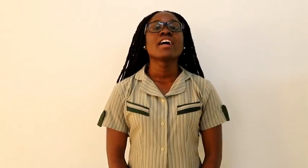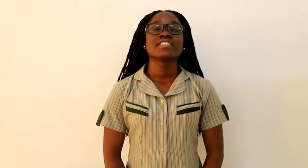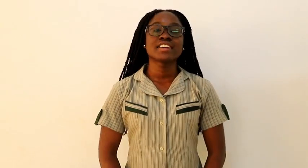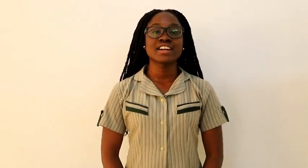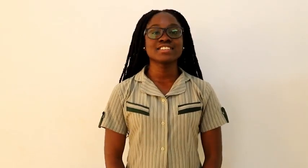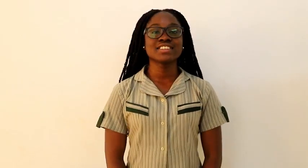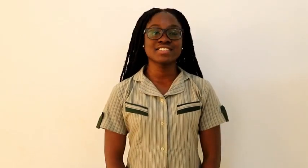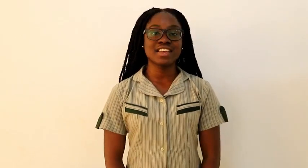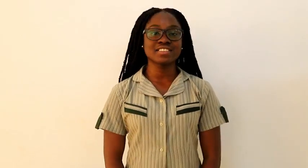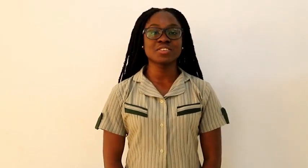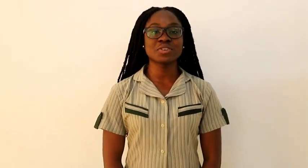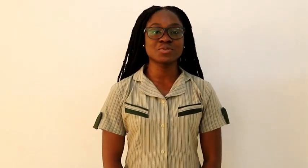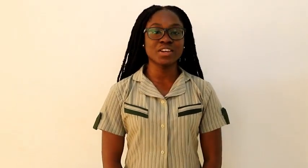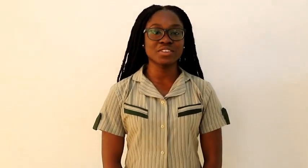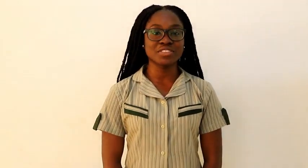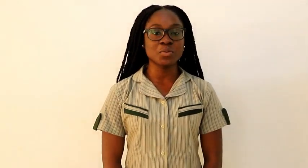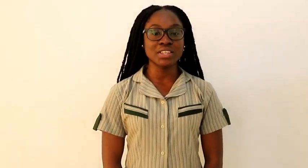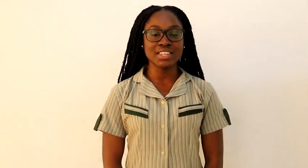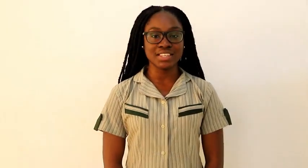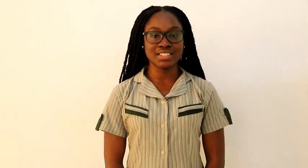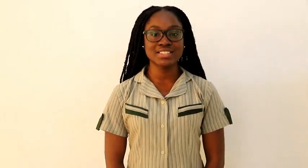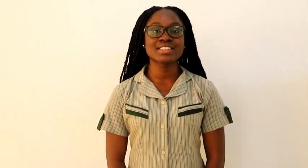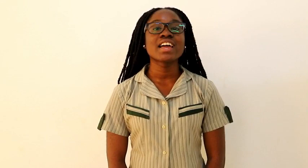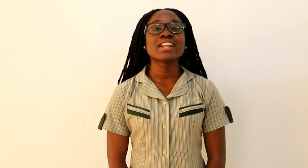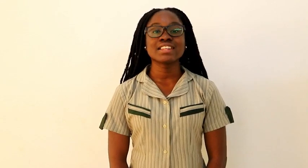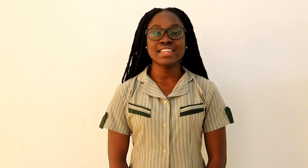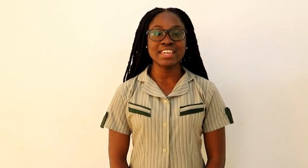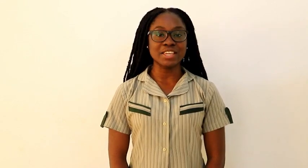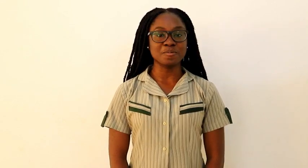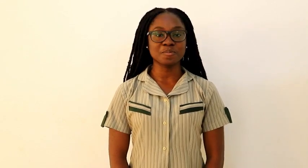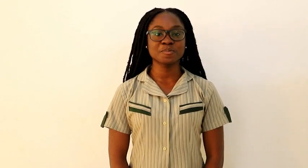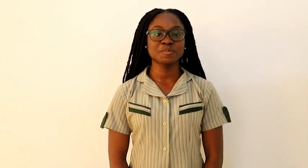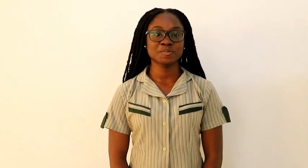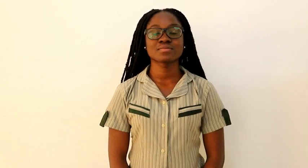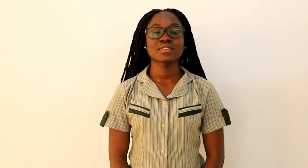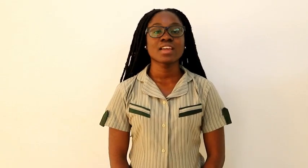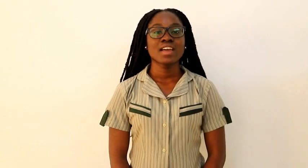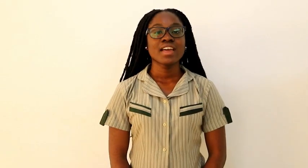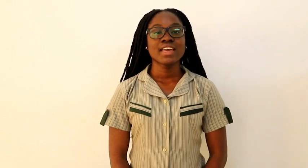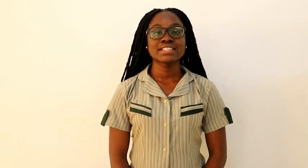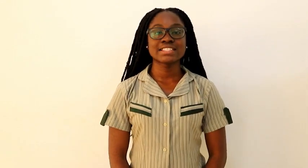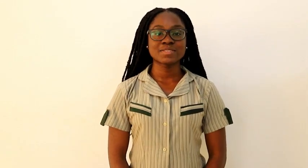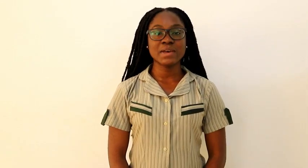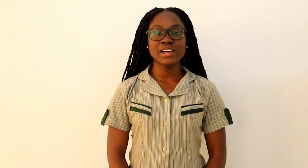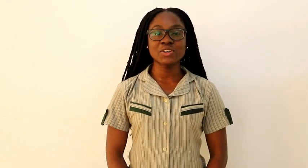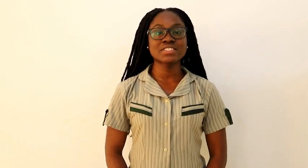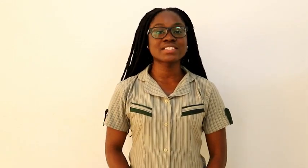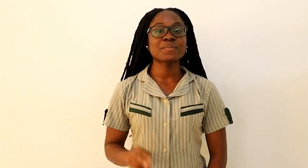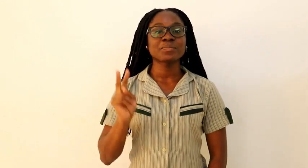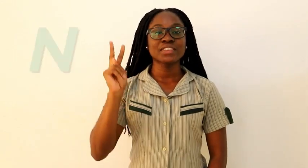The Ghanaian Sign Language word of the week is name. It is spelled